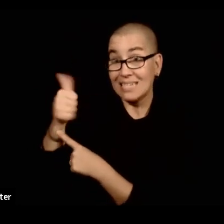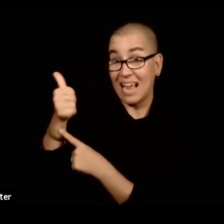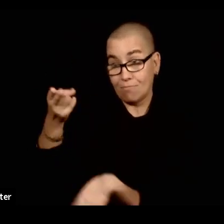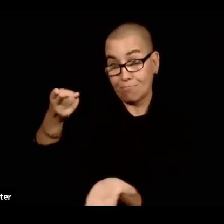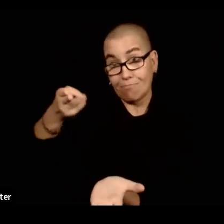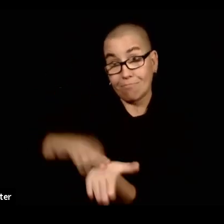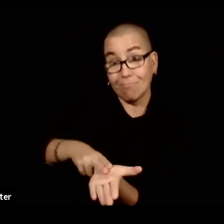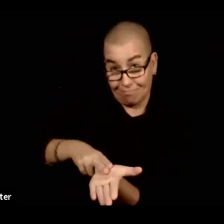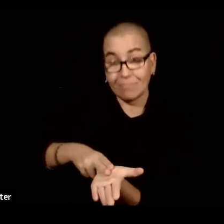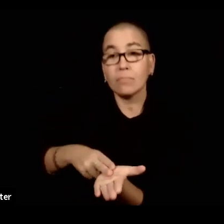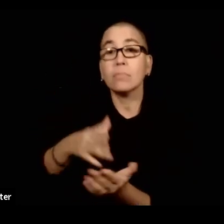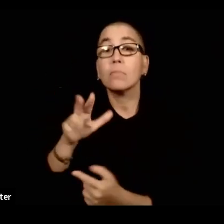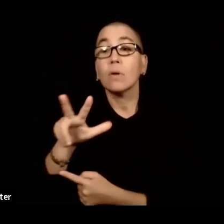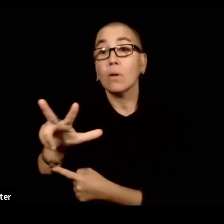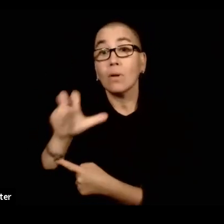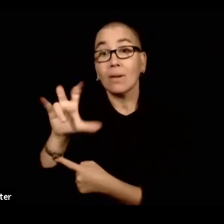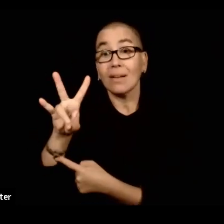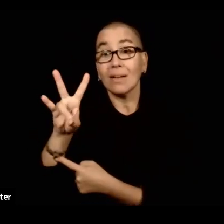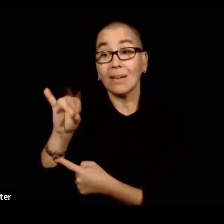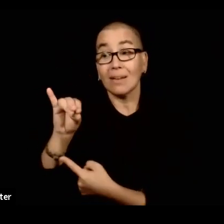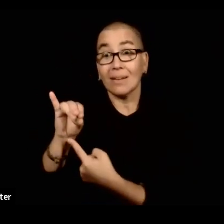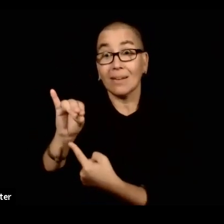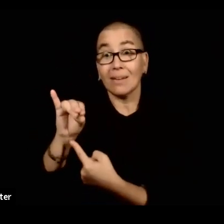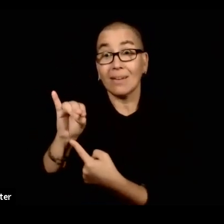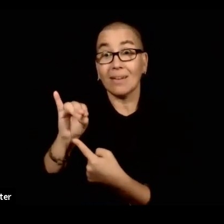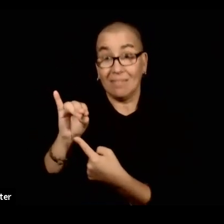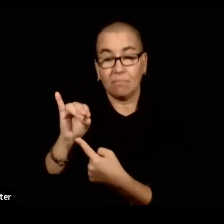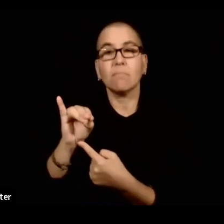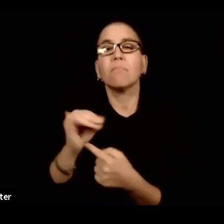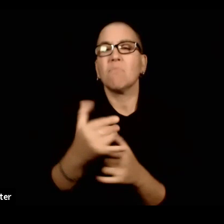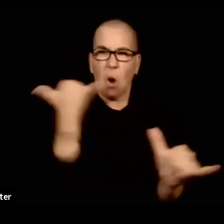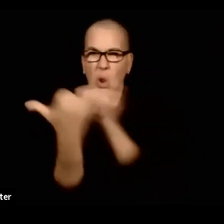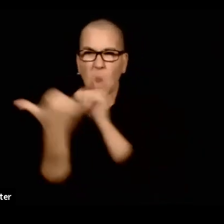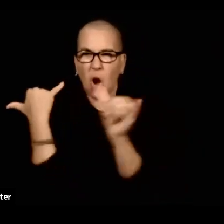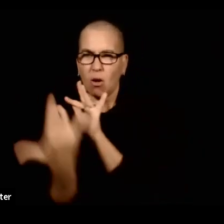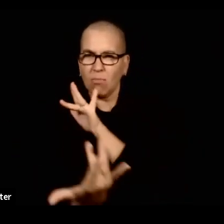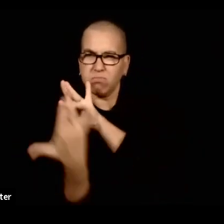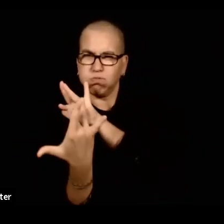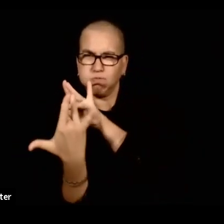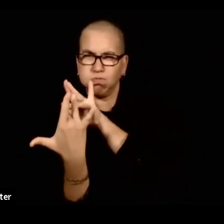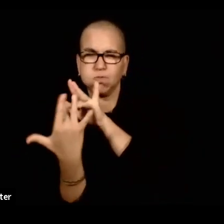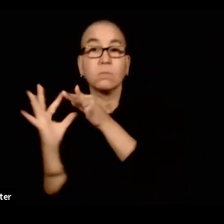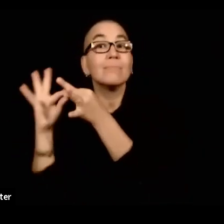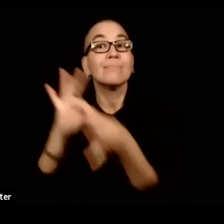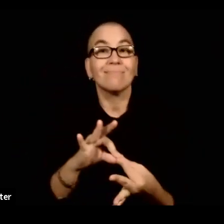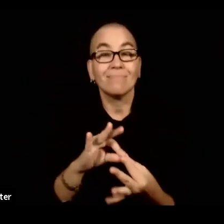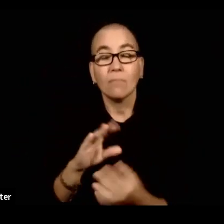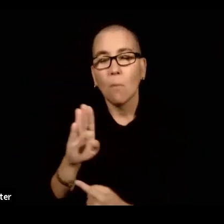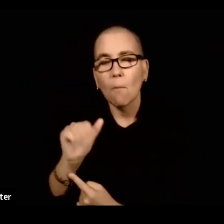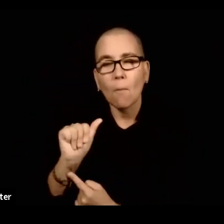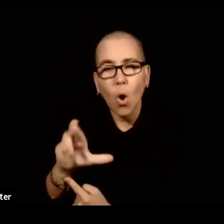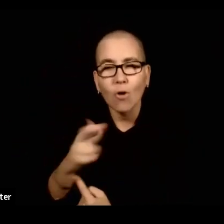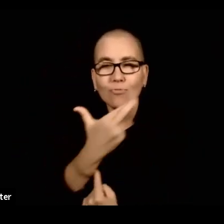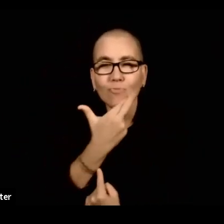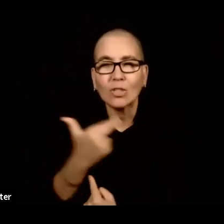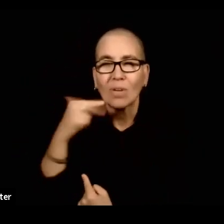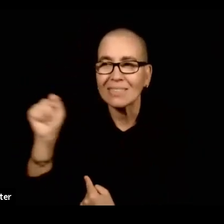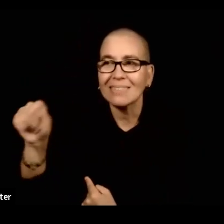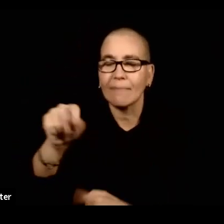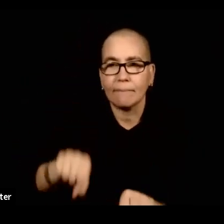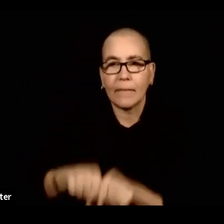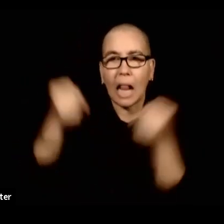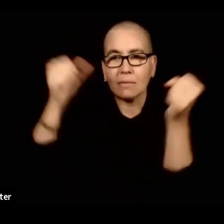Environmental Health Division about potential bar and restaurant violations, including 24 on Friday. As we